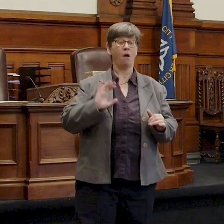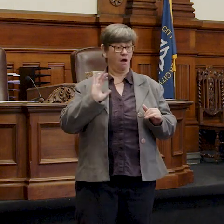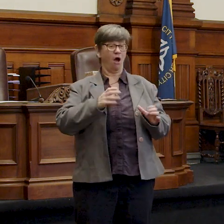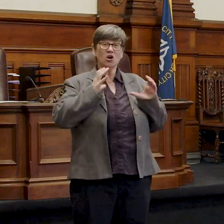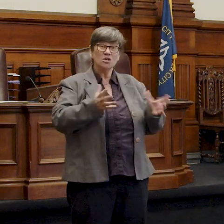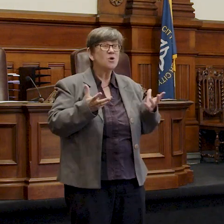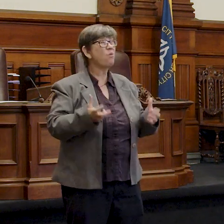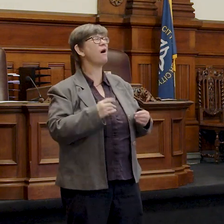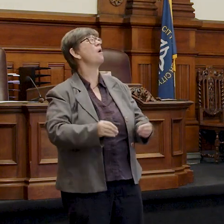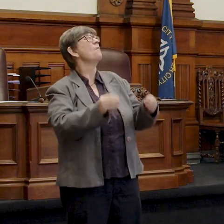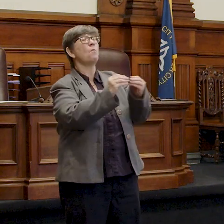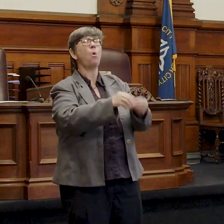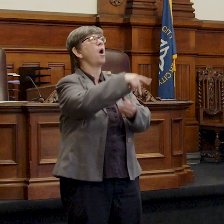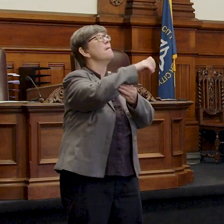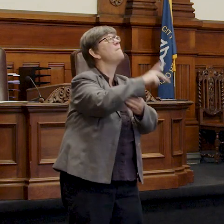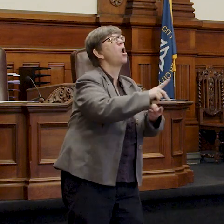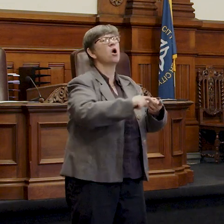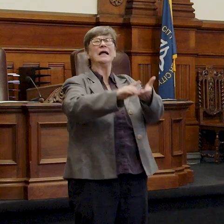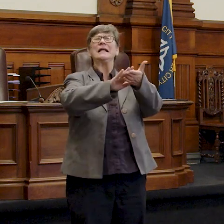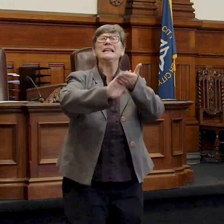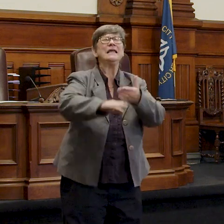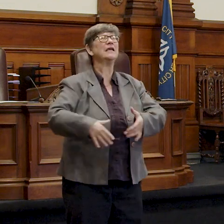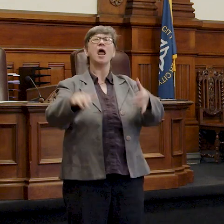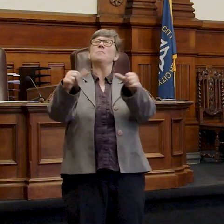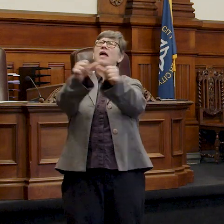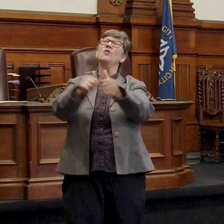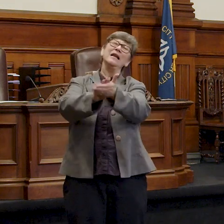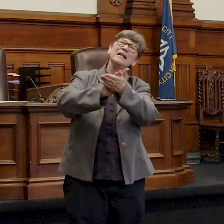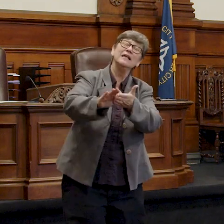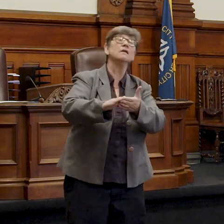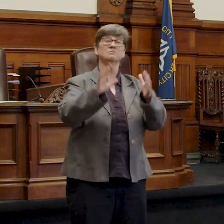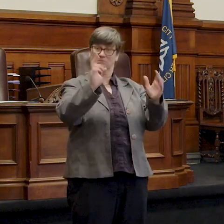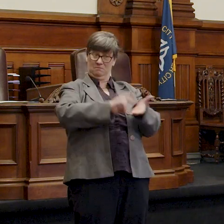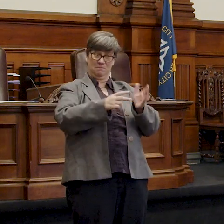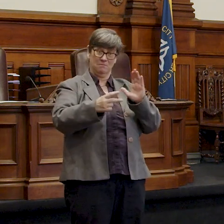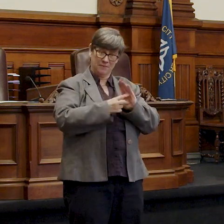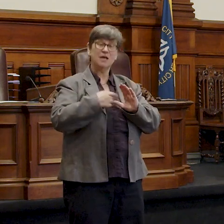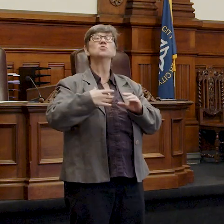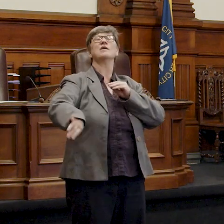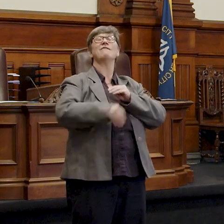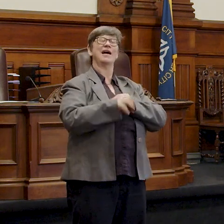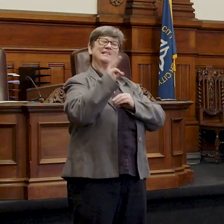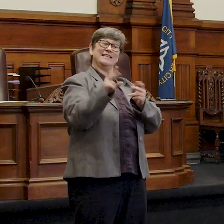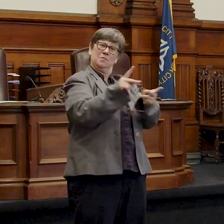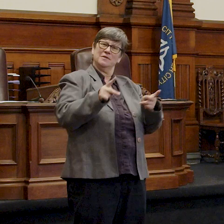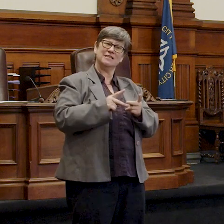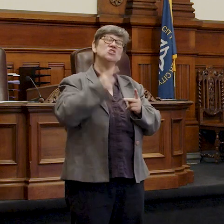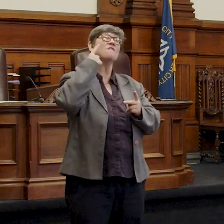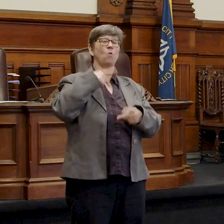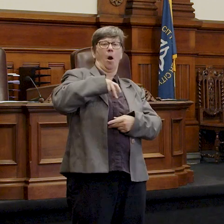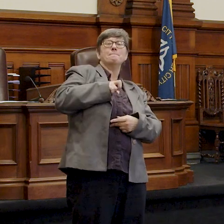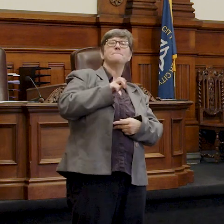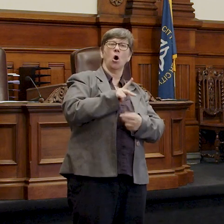and playgrounds, so we're adding 4 full-time and 6 seasonal positions to our Park Operations Bureau to step up our maintenance efforts for